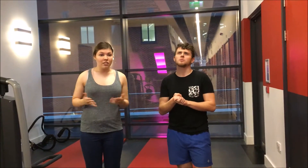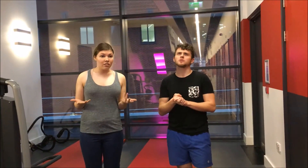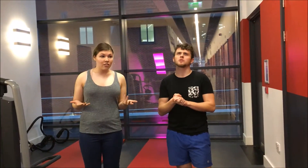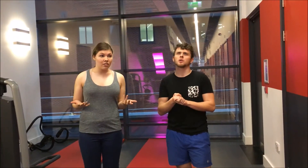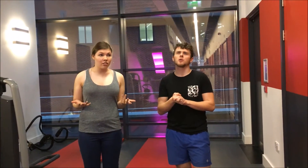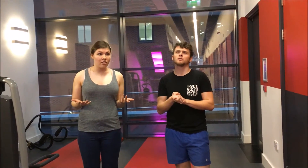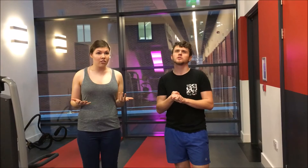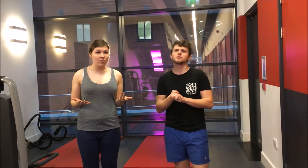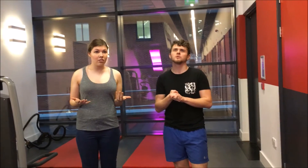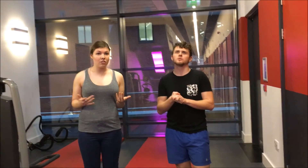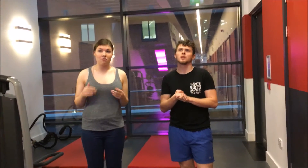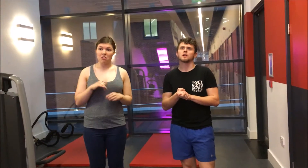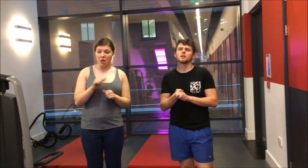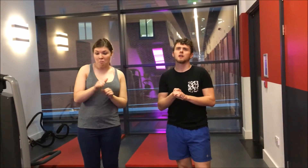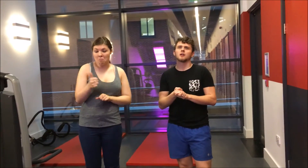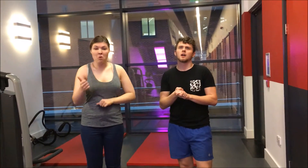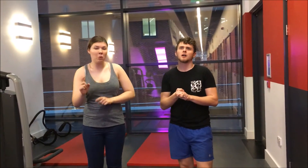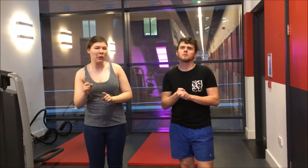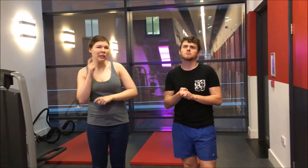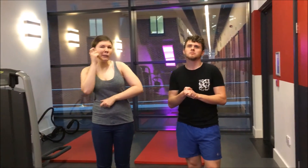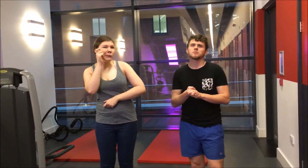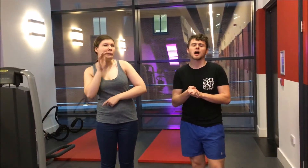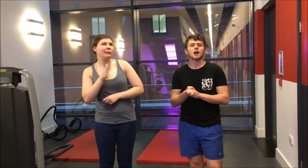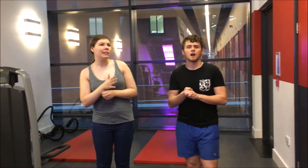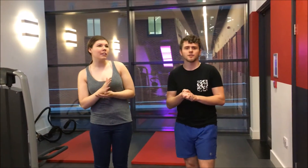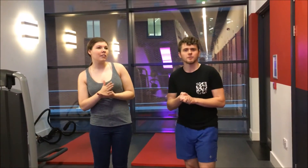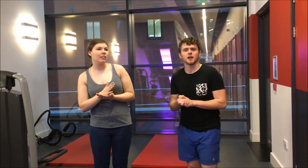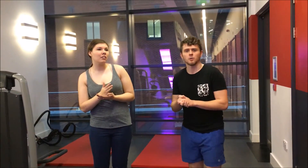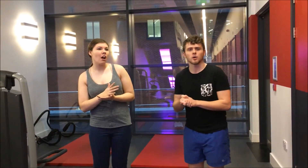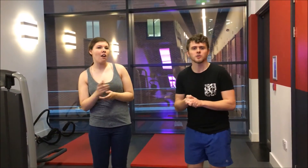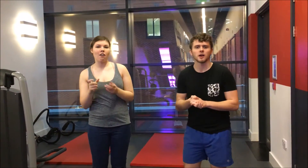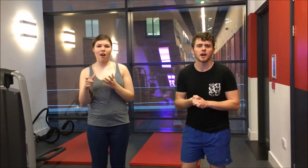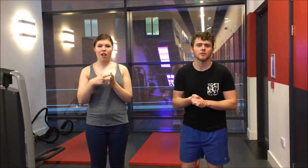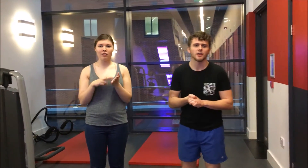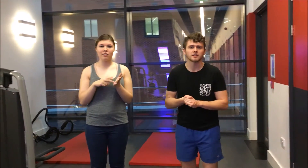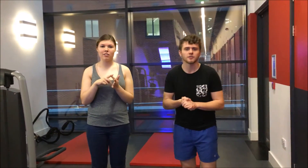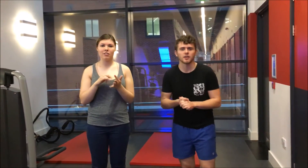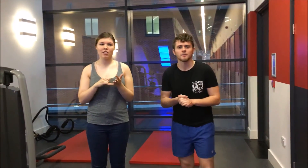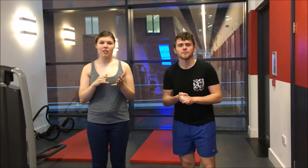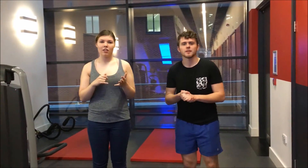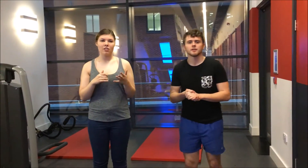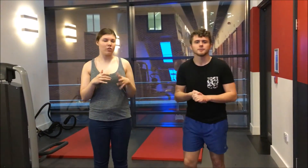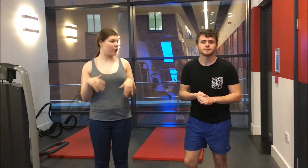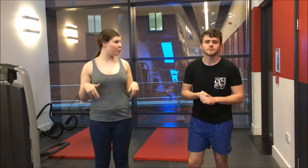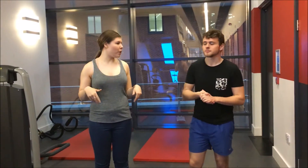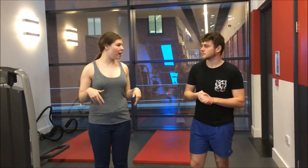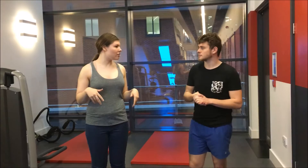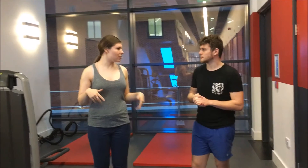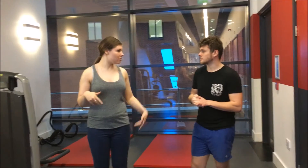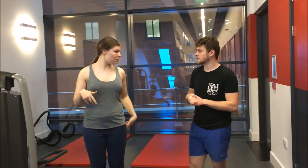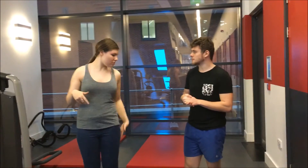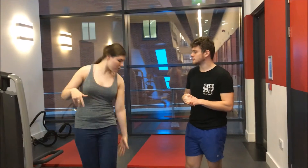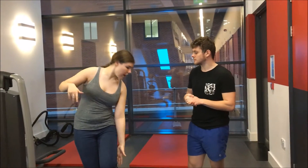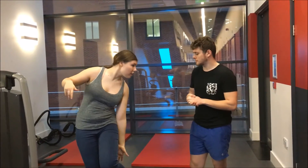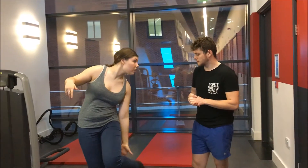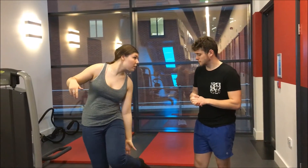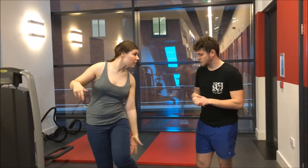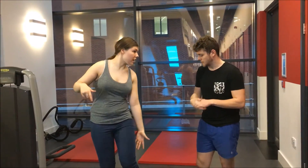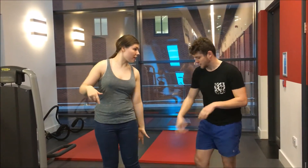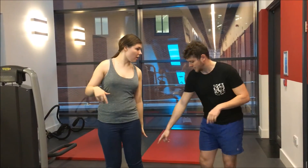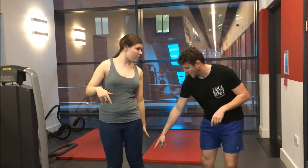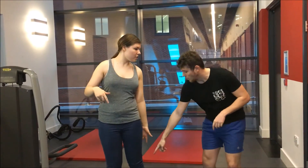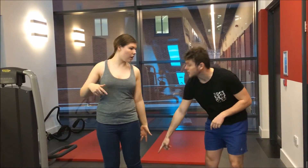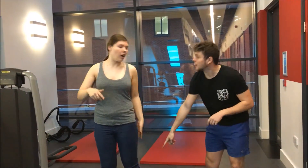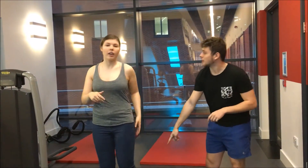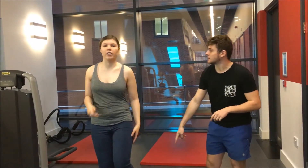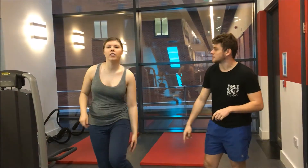I think we should go on to our calves. Yeah, we'll go on to our calves next after that. Sorry, where? There. Is